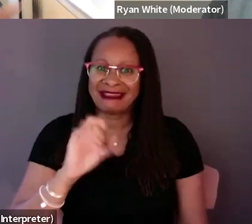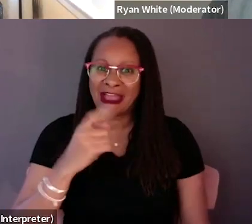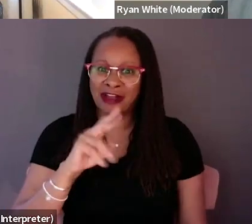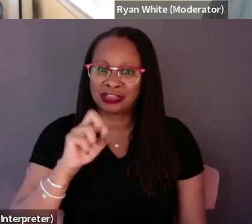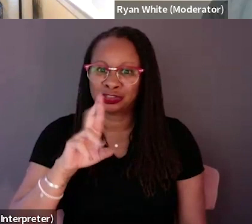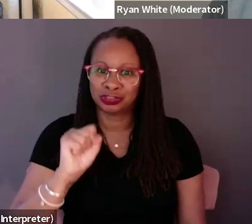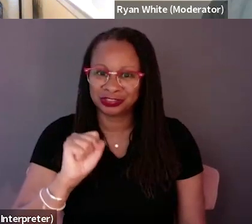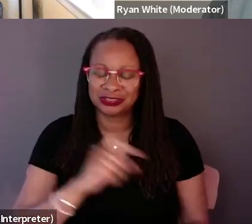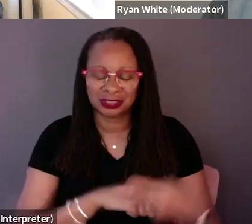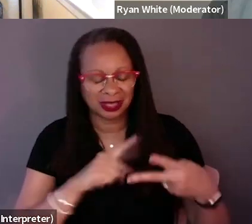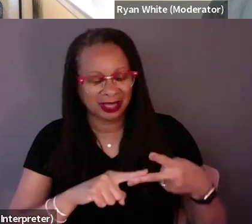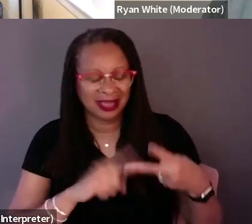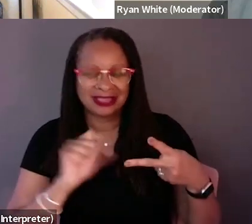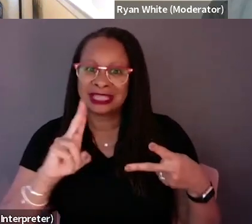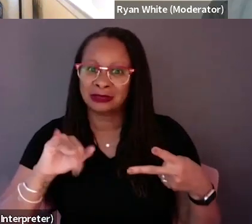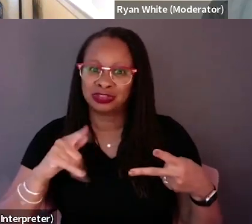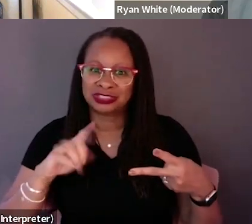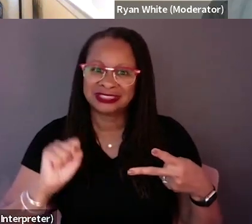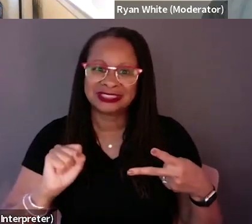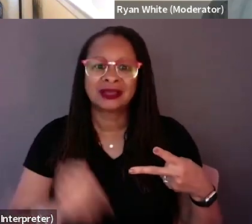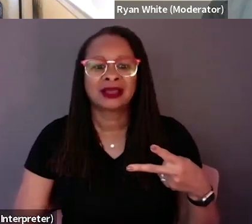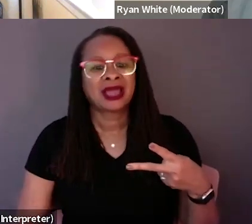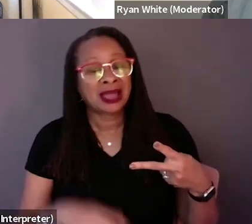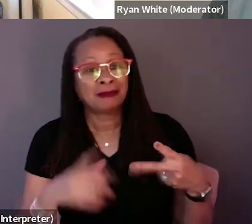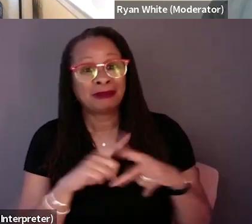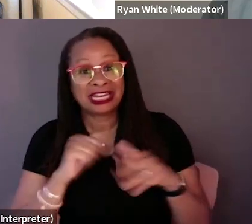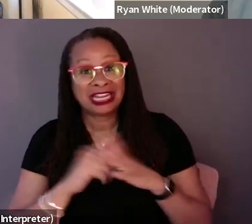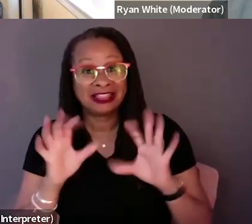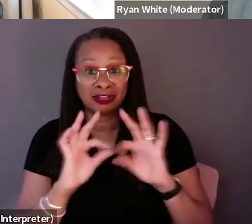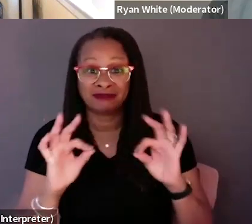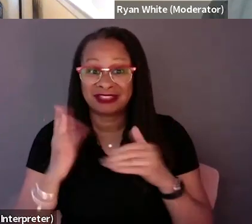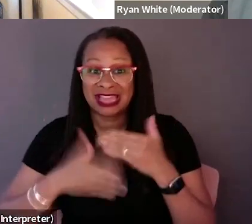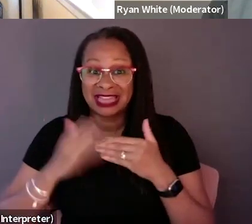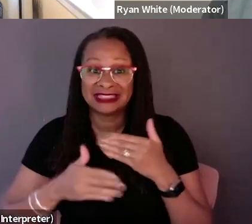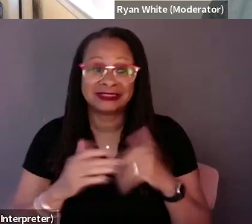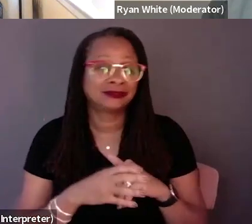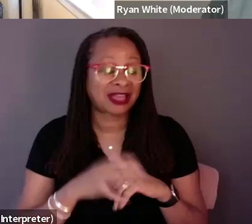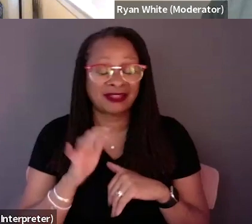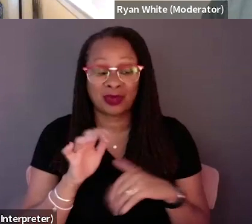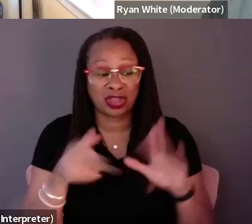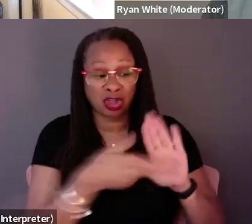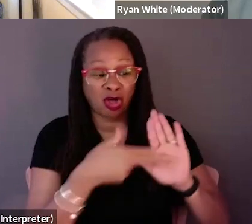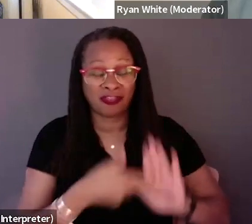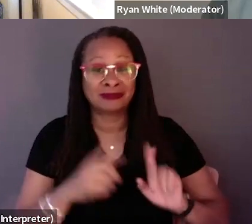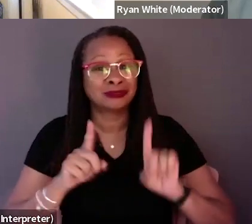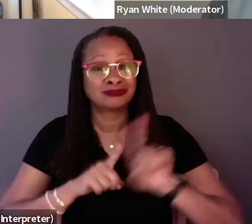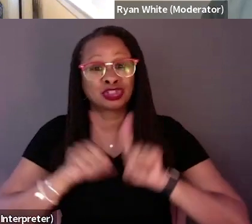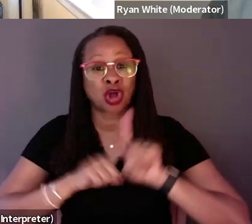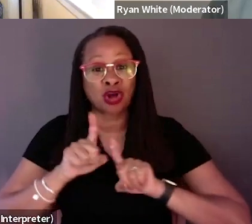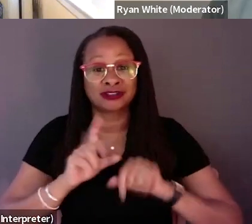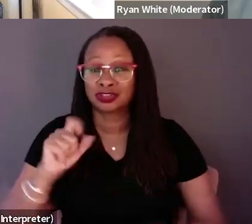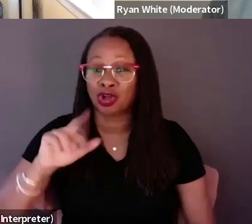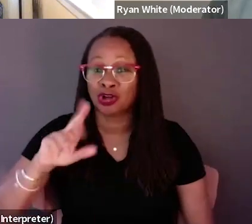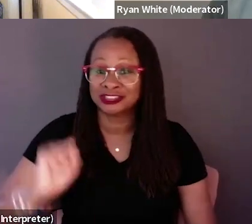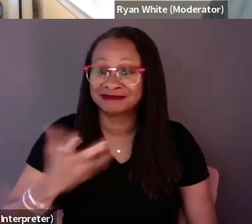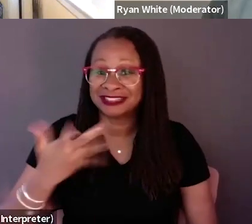You notice in the credits of the film, we went with starring because by the time the film was done, they felt like the stars. So that's kind of all I know